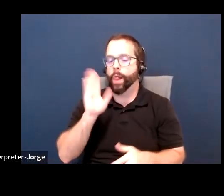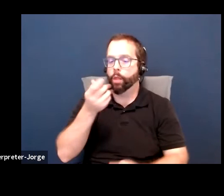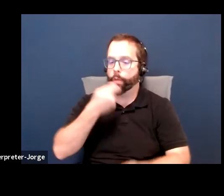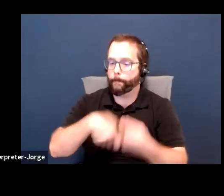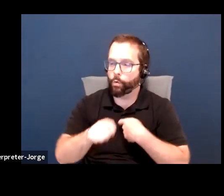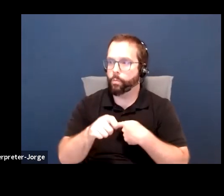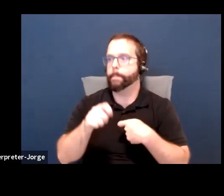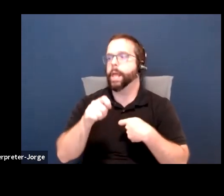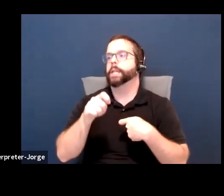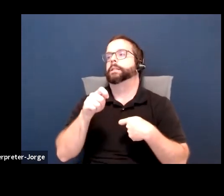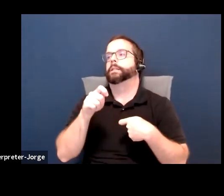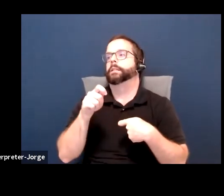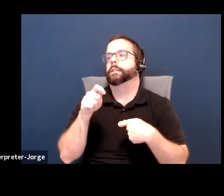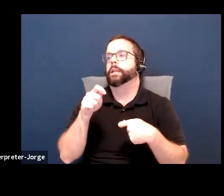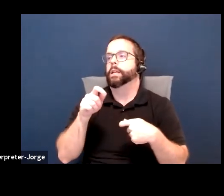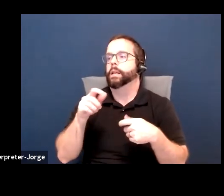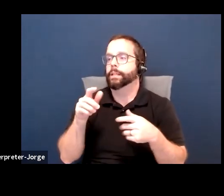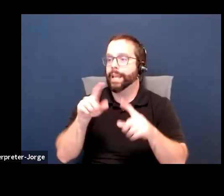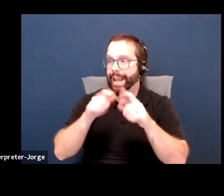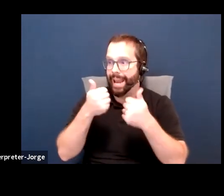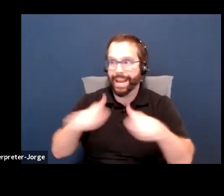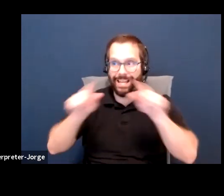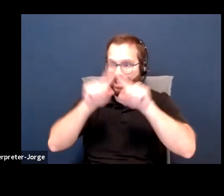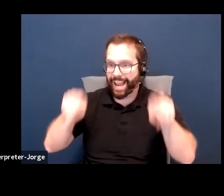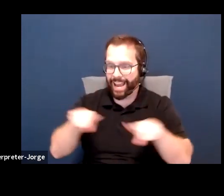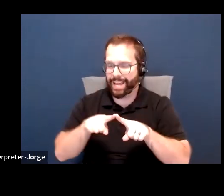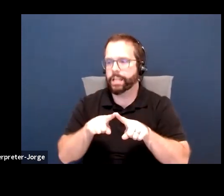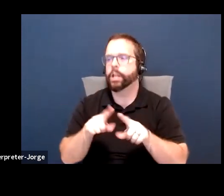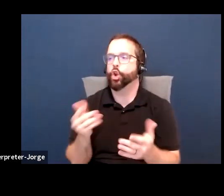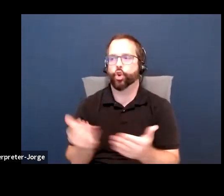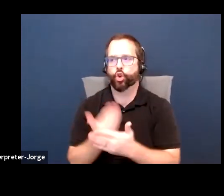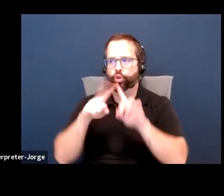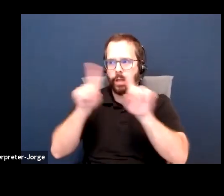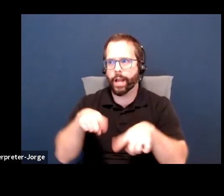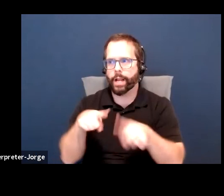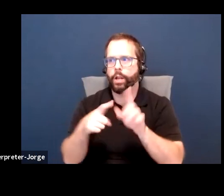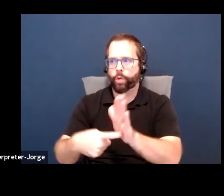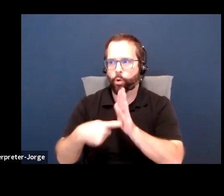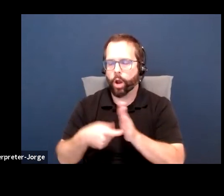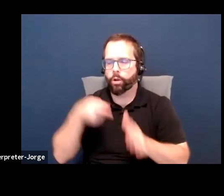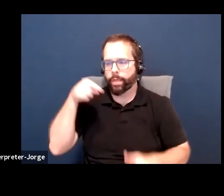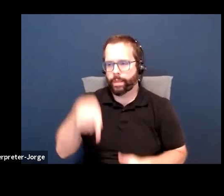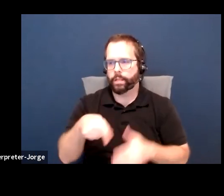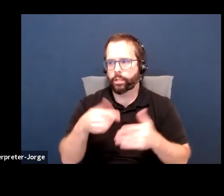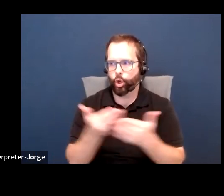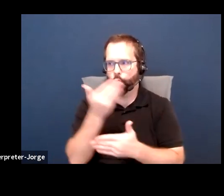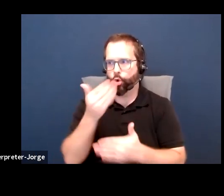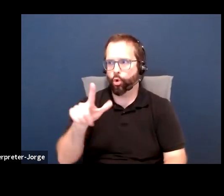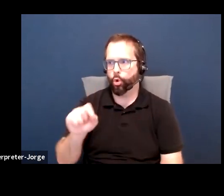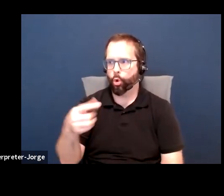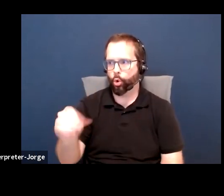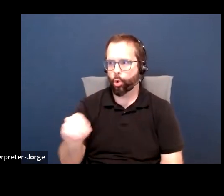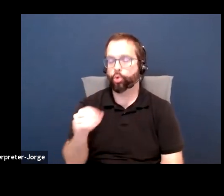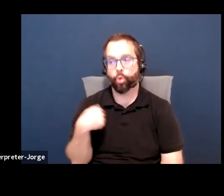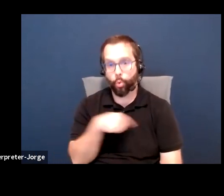logo. But we've already been successful in having our local businesses and municipalities